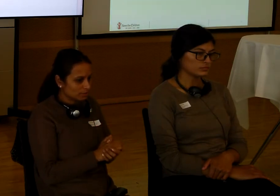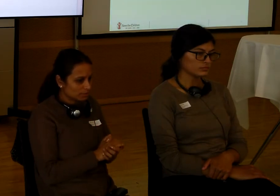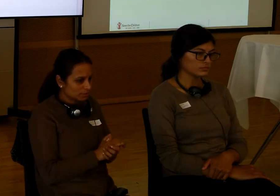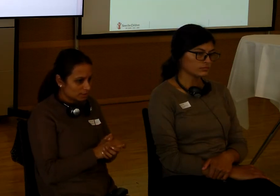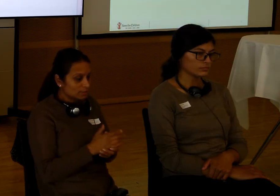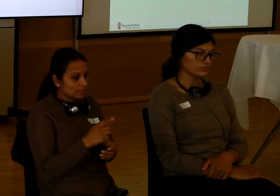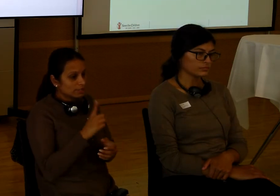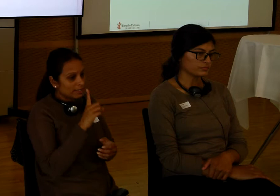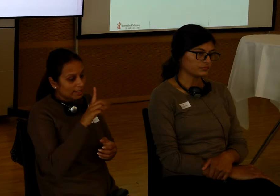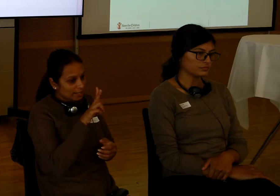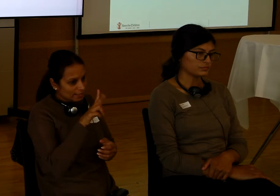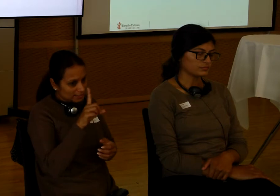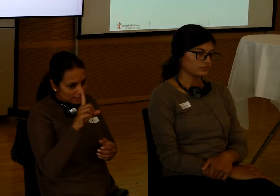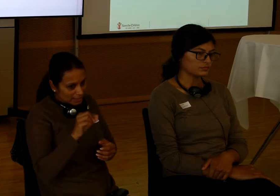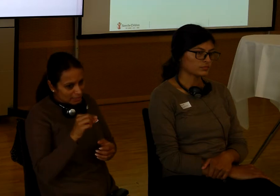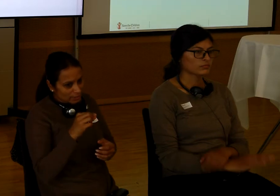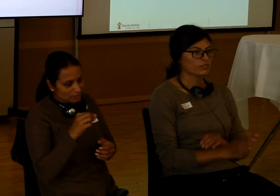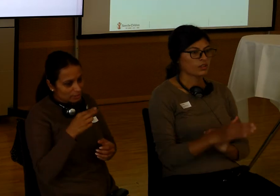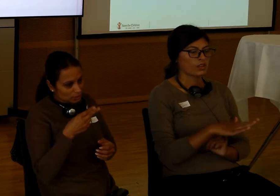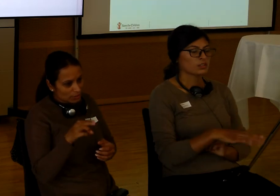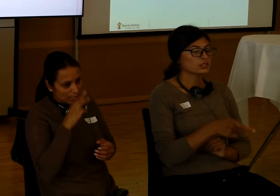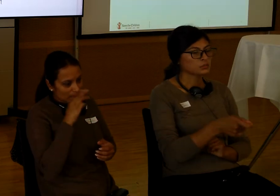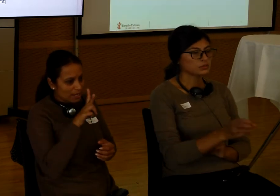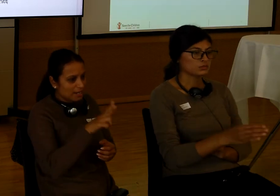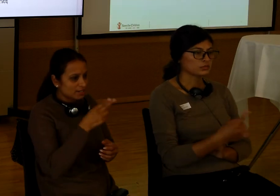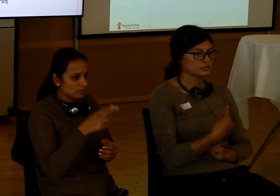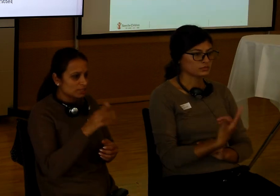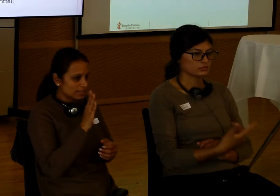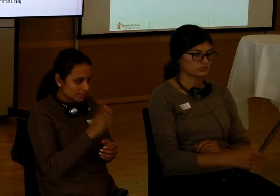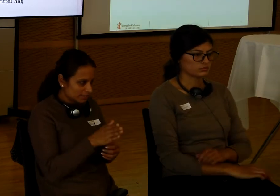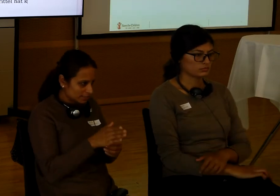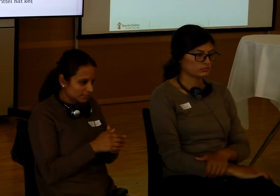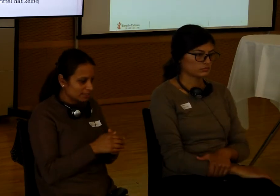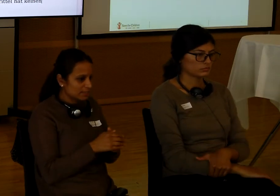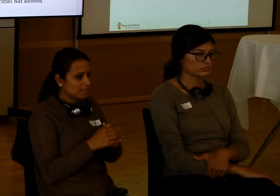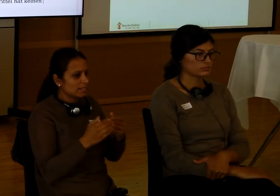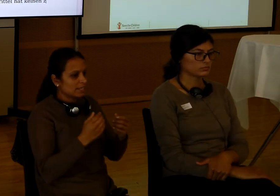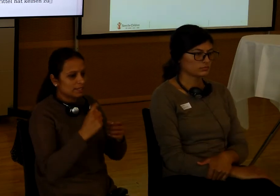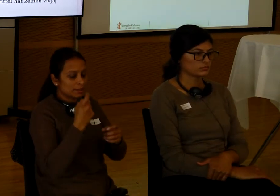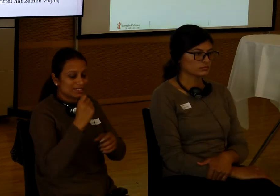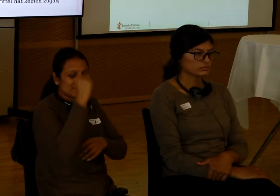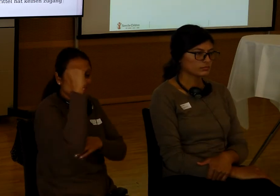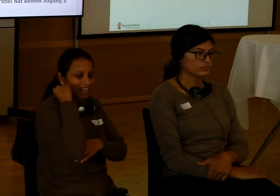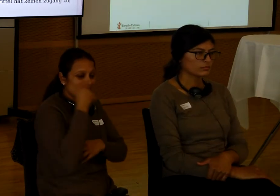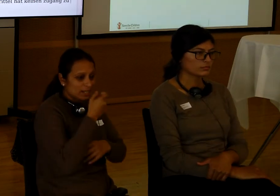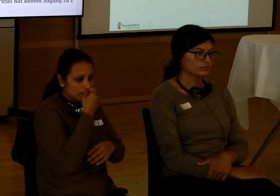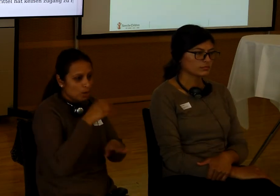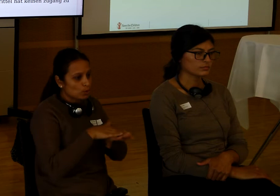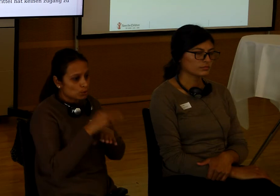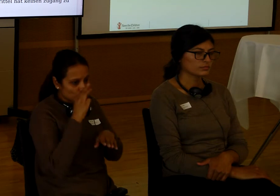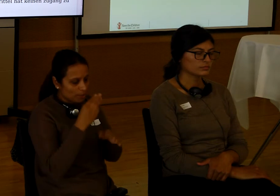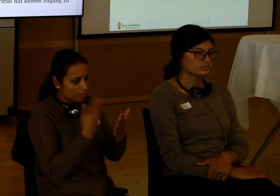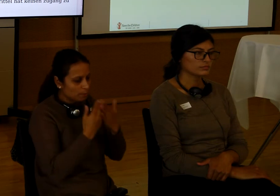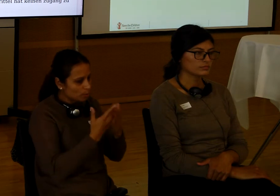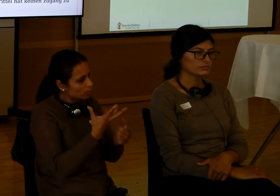8 out of 10 children, so any children in rural villages, do not receive early childhood